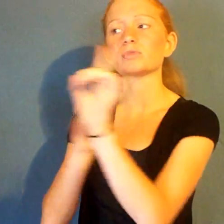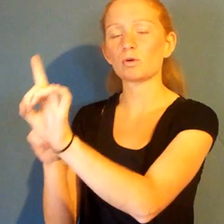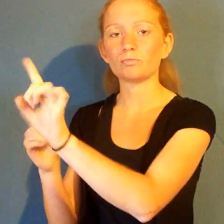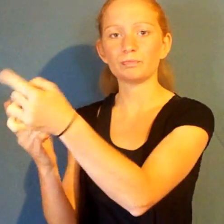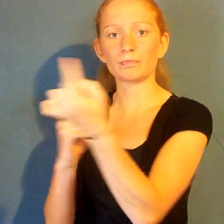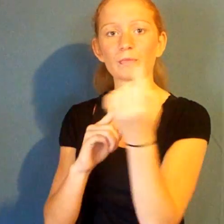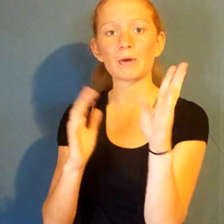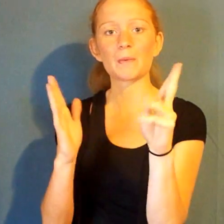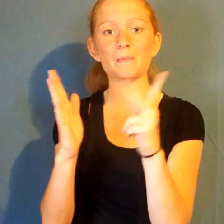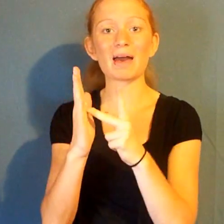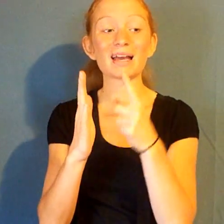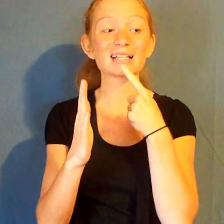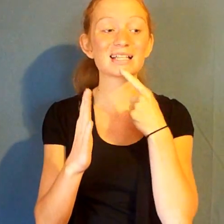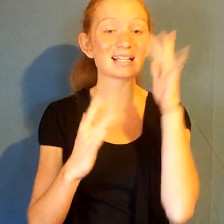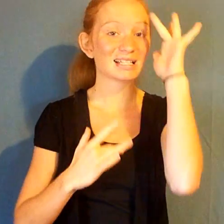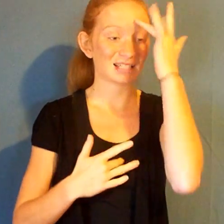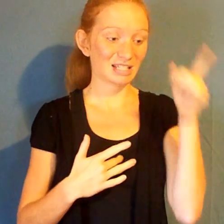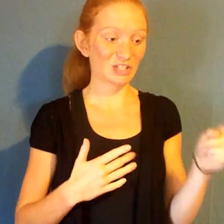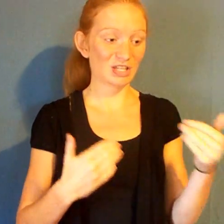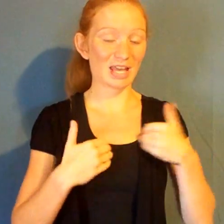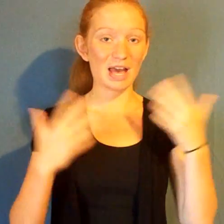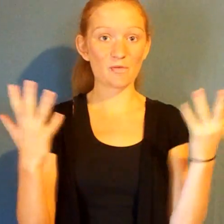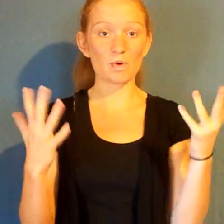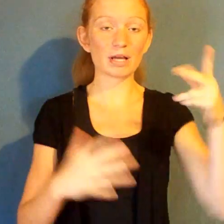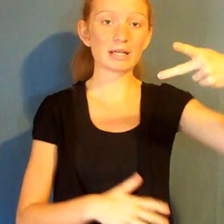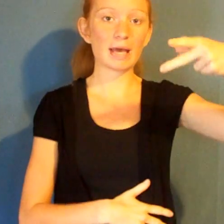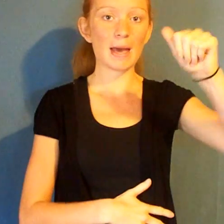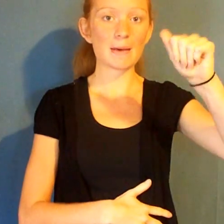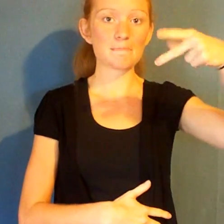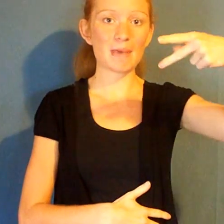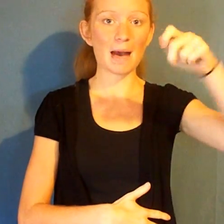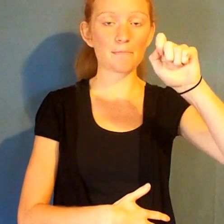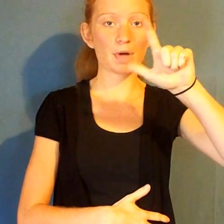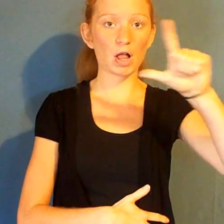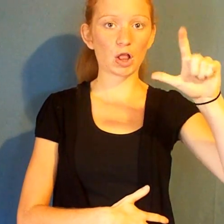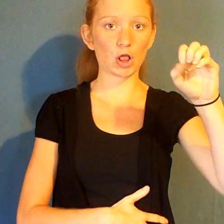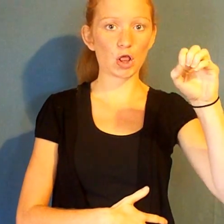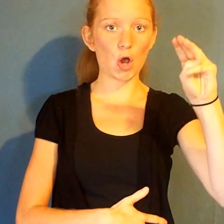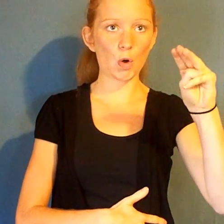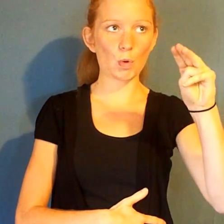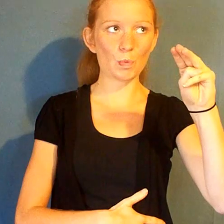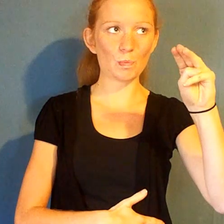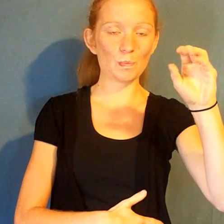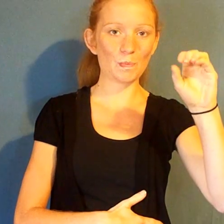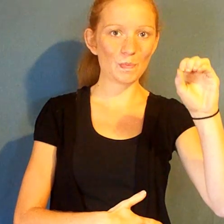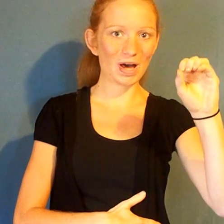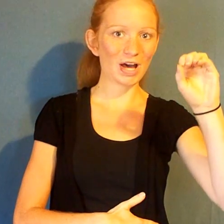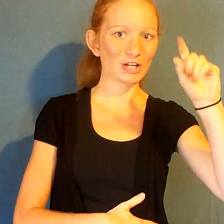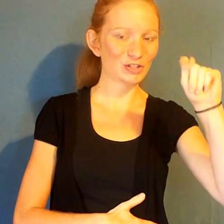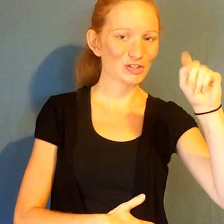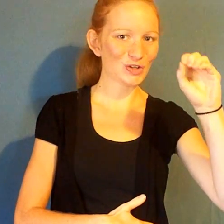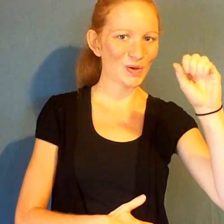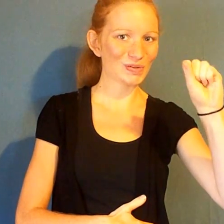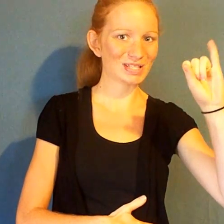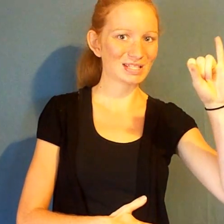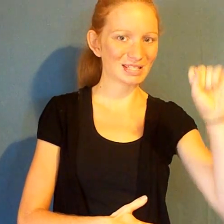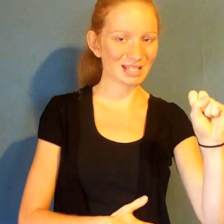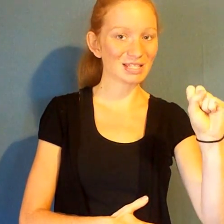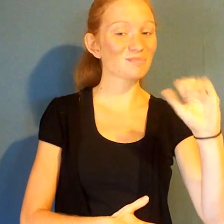thought, papillomatosis? What's that? Well, apparently pugs and also, what